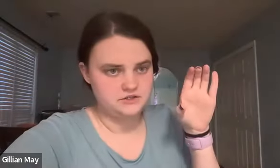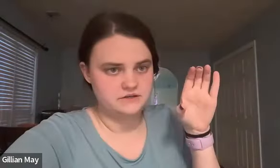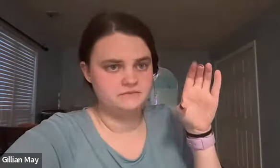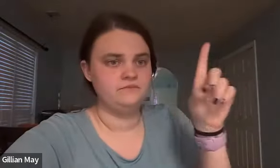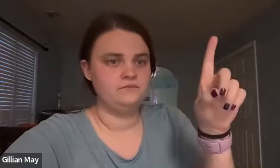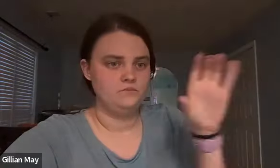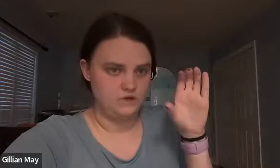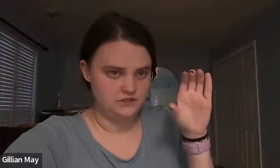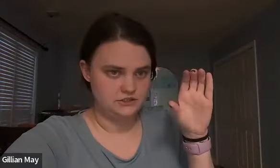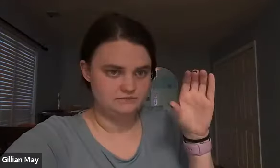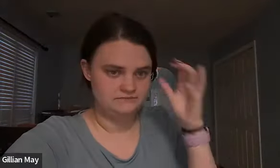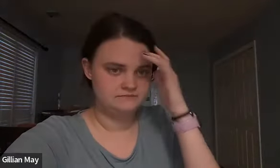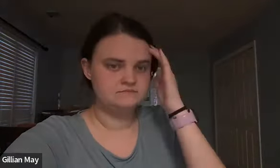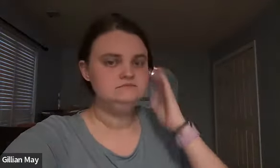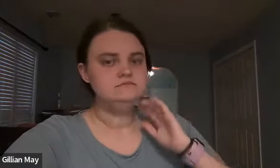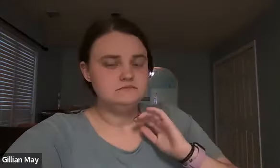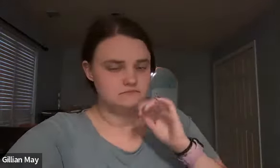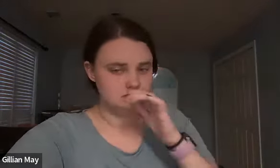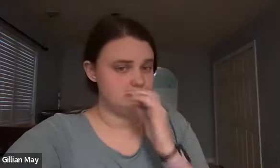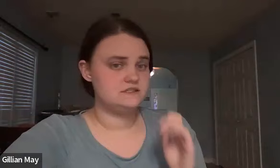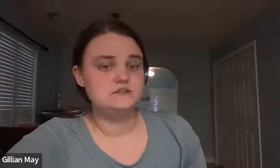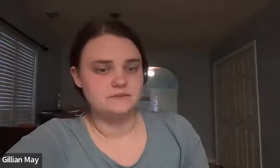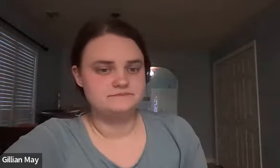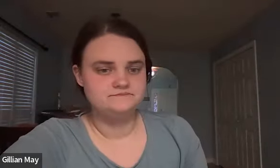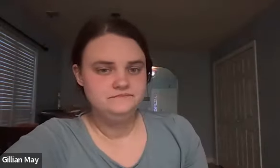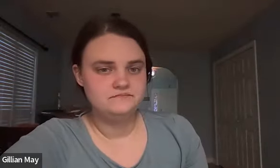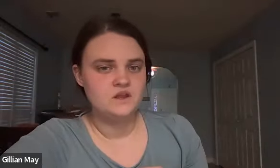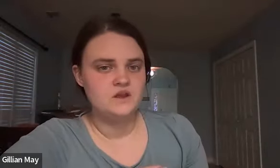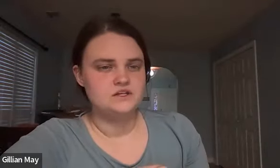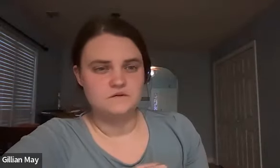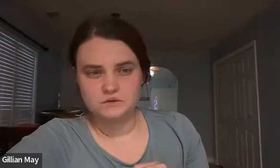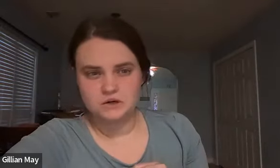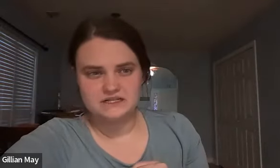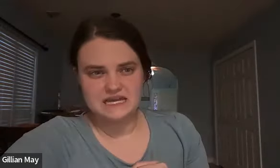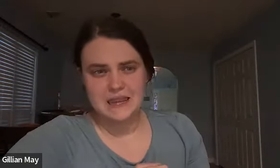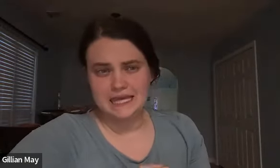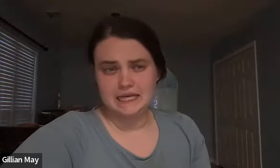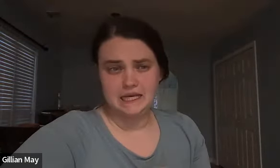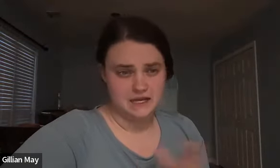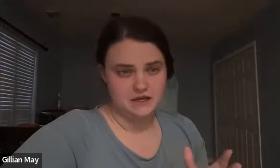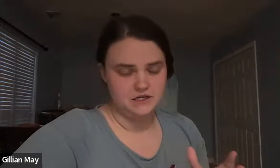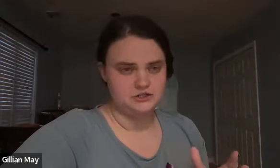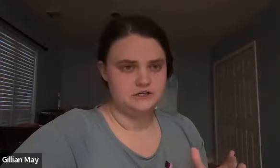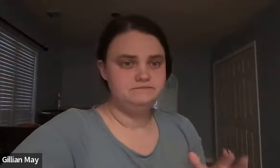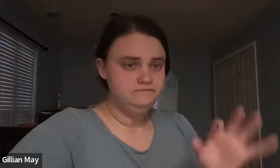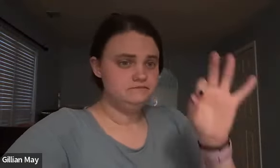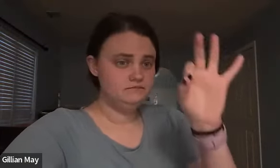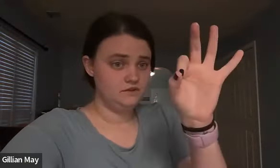100, 100. Excuse me. So if you were going to say like 900, you